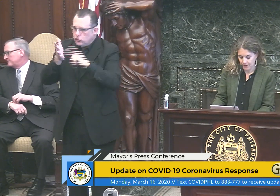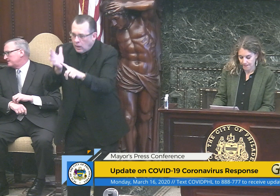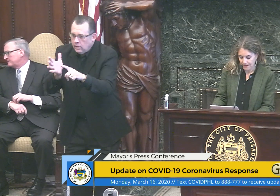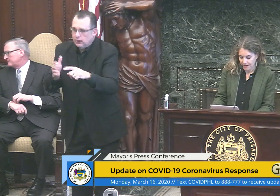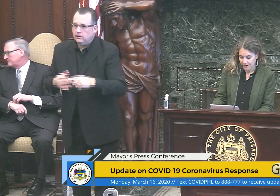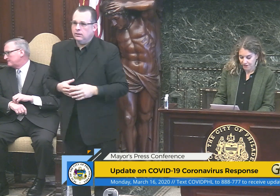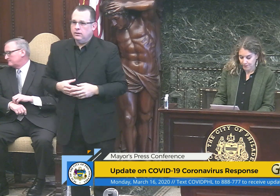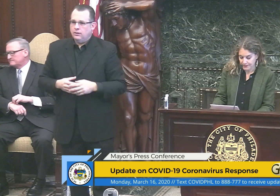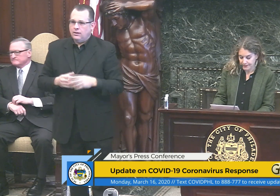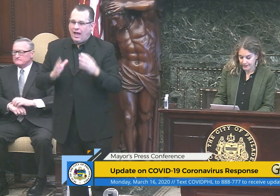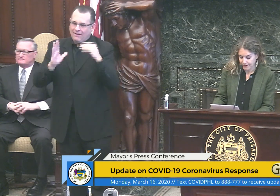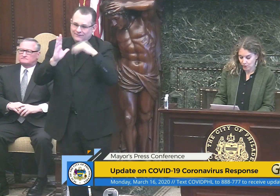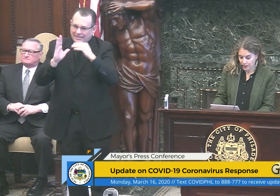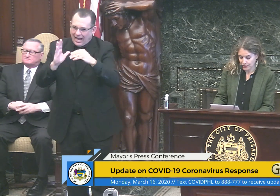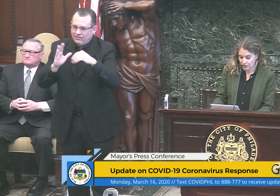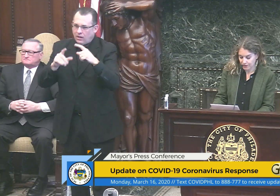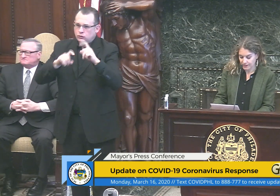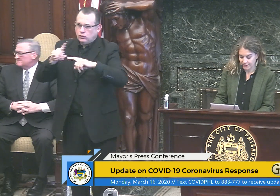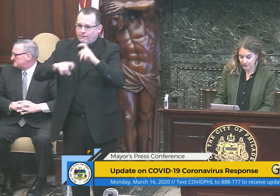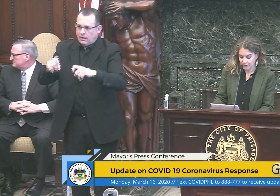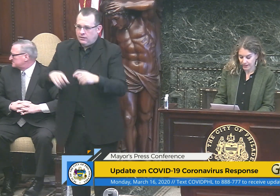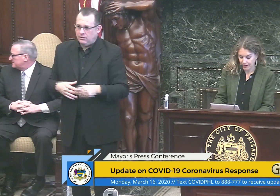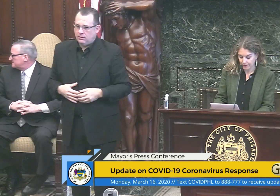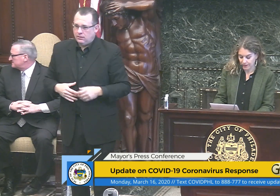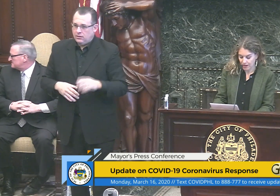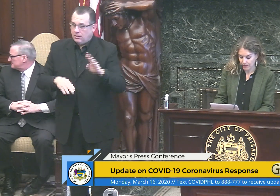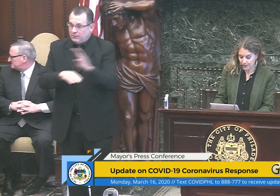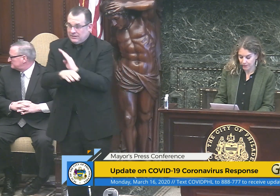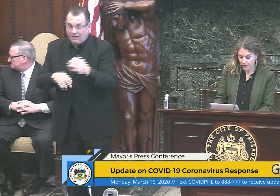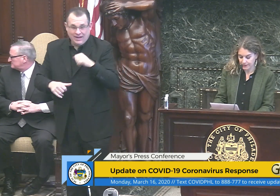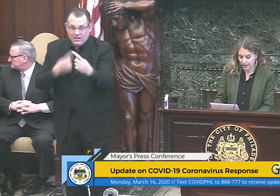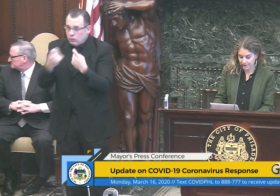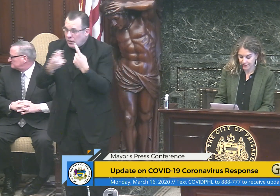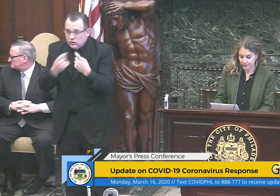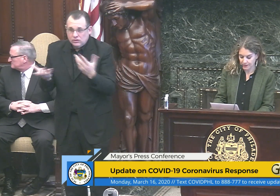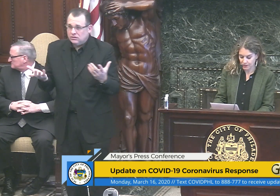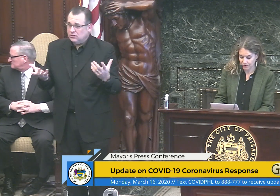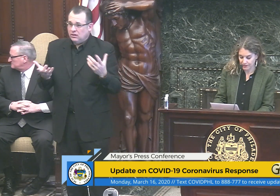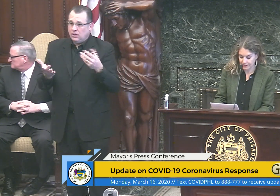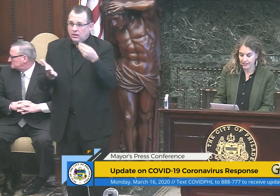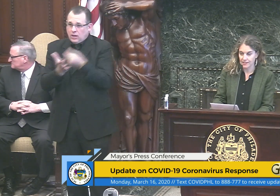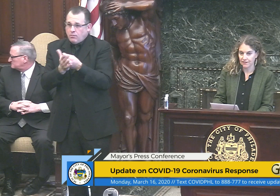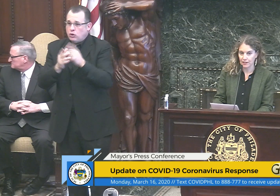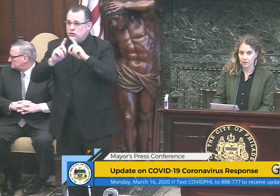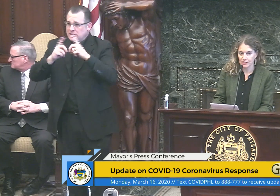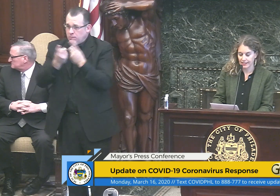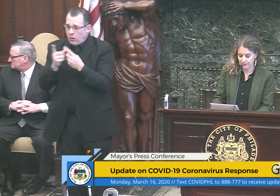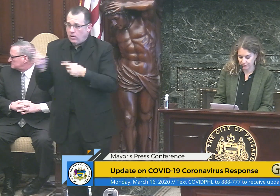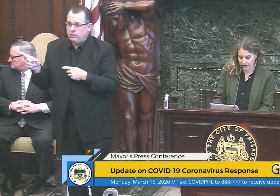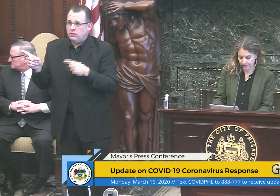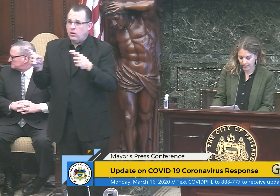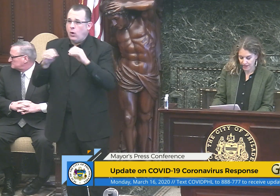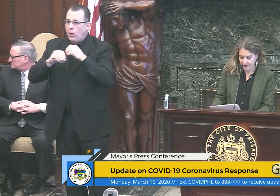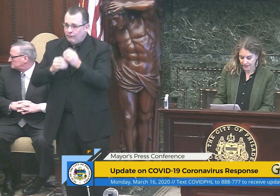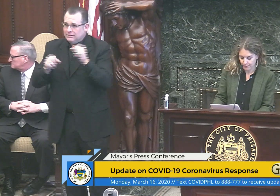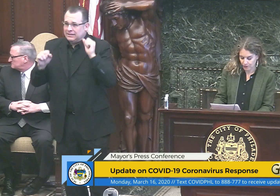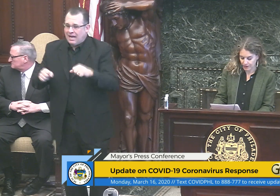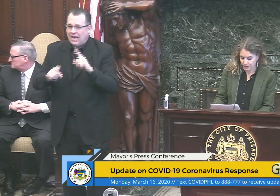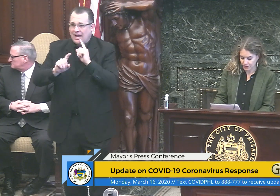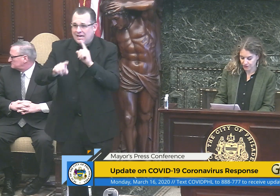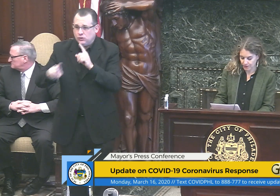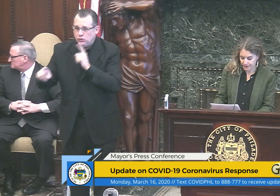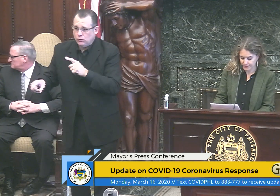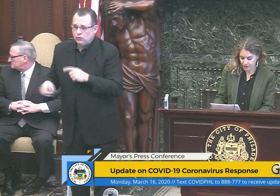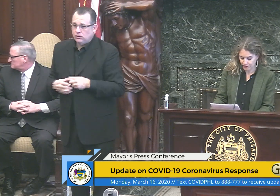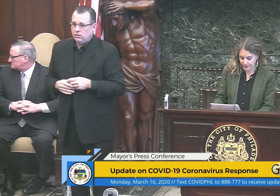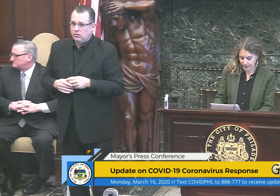out. If businesses have questions during this difficult time, the Commerce Department's Office of Business Services is available to answer them. They can be